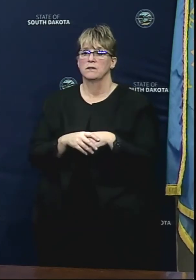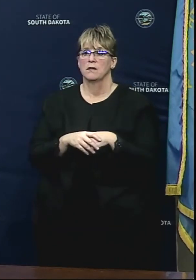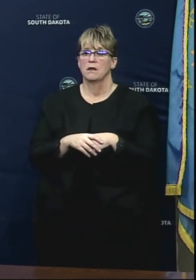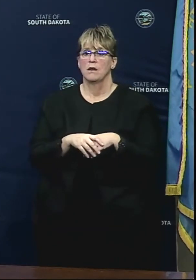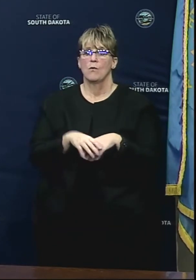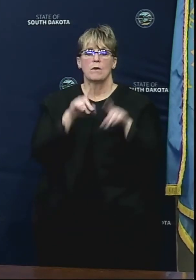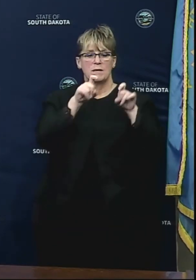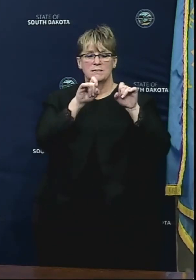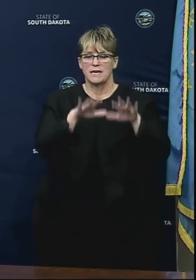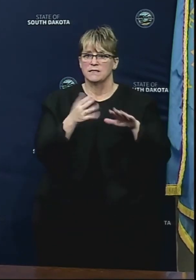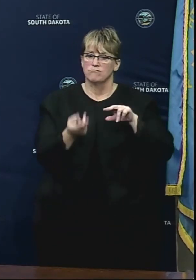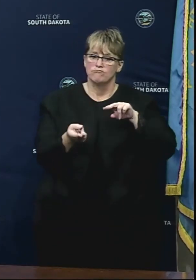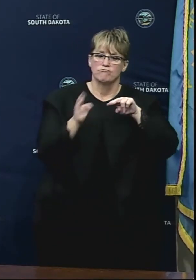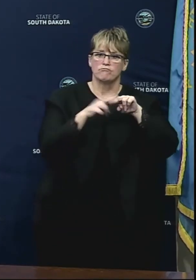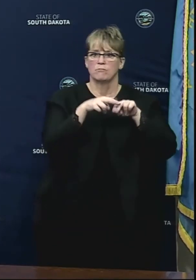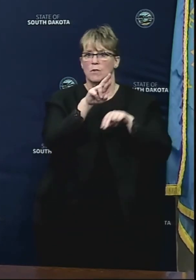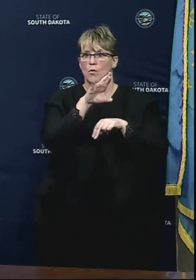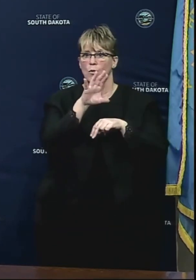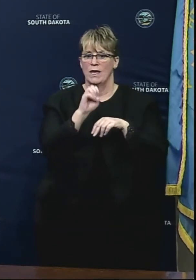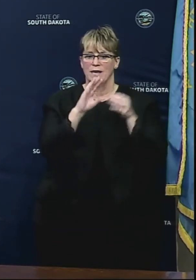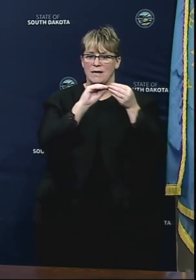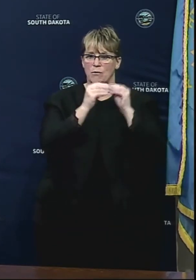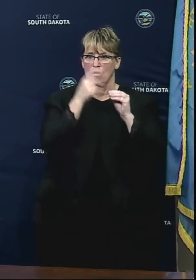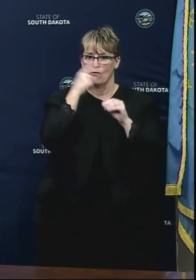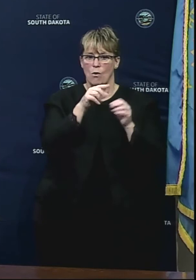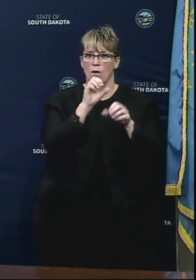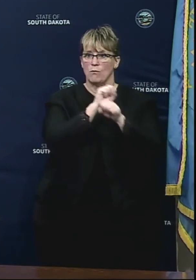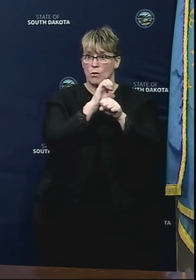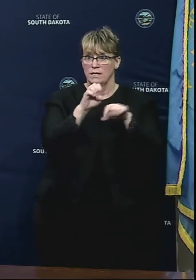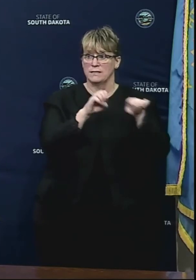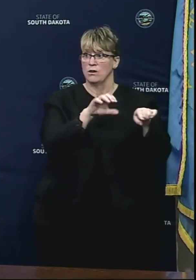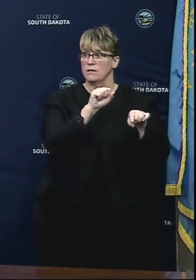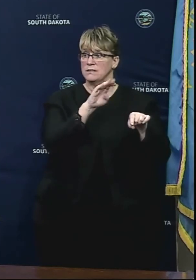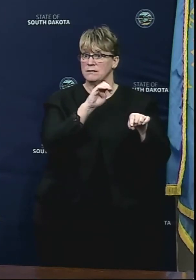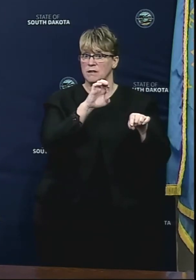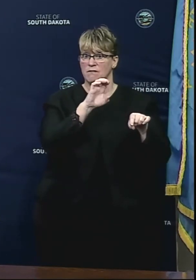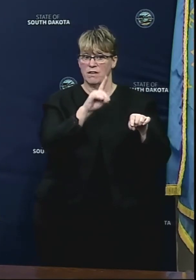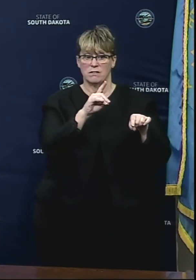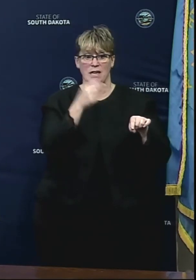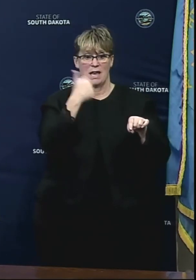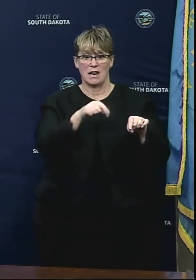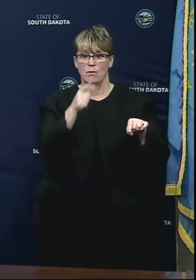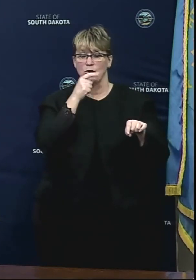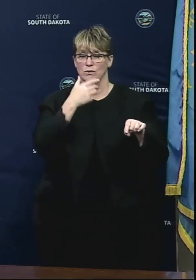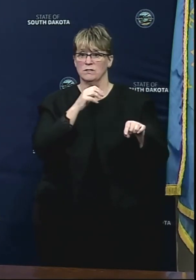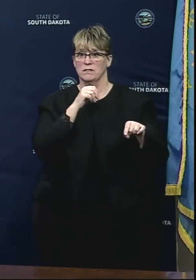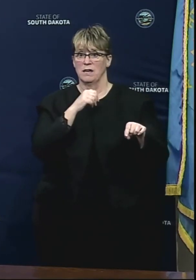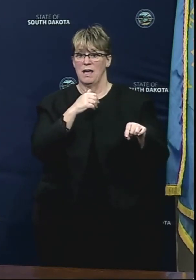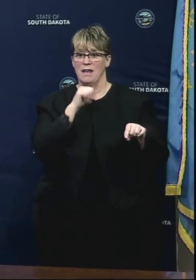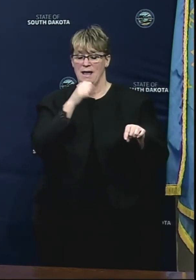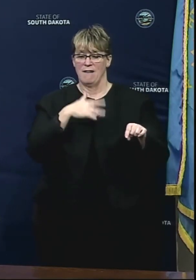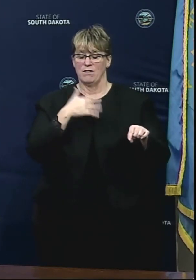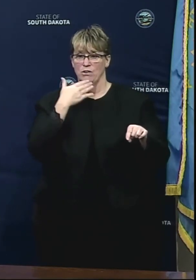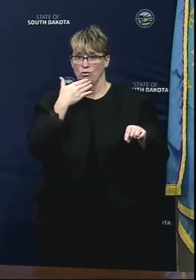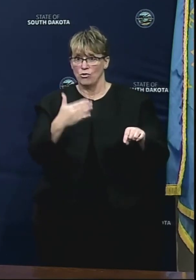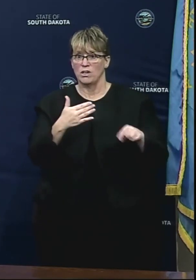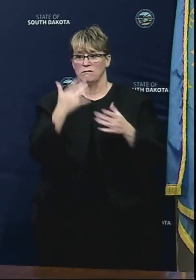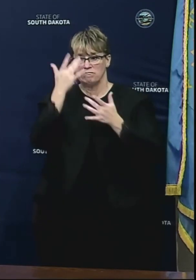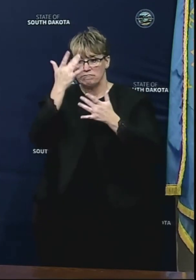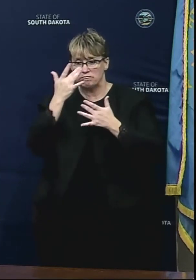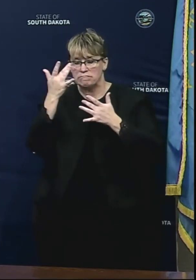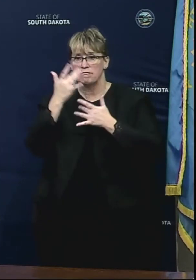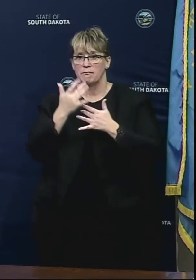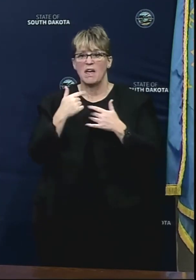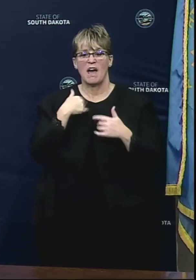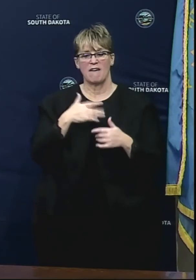at an enhanced rate for the employees of Smithfield, and anybody that has had symptoms up to this point, I'm confident, has been able